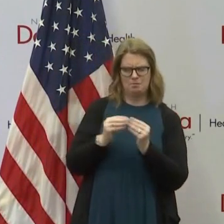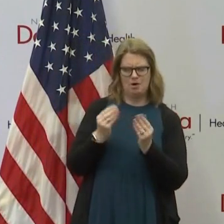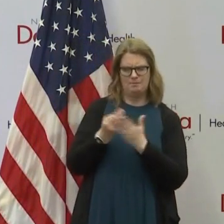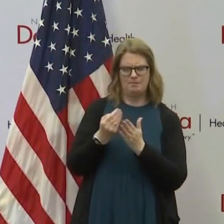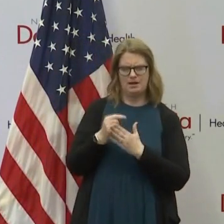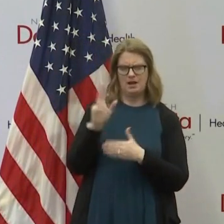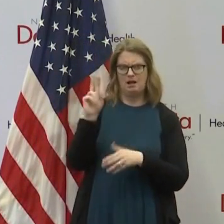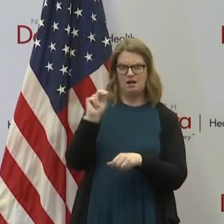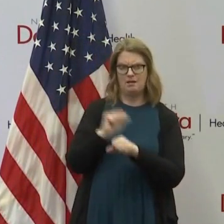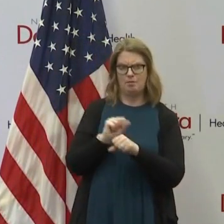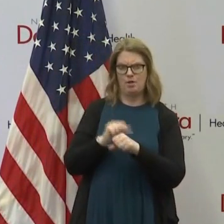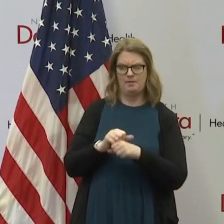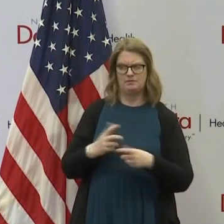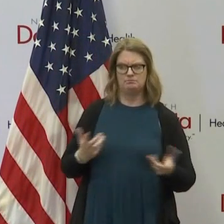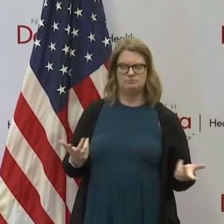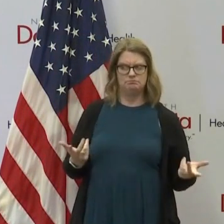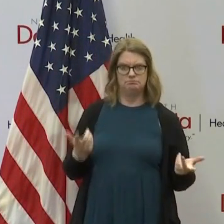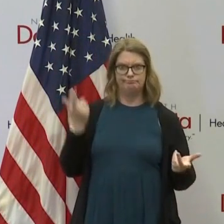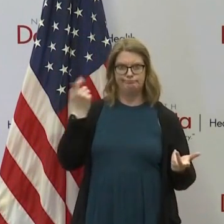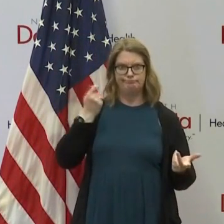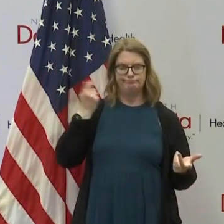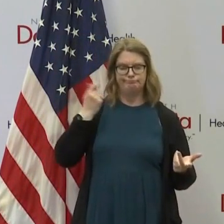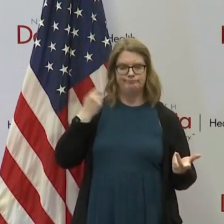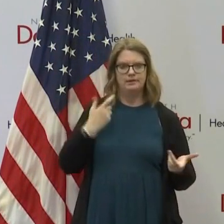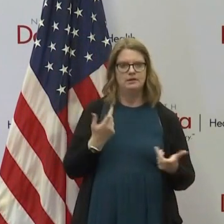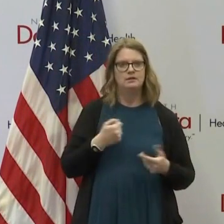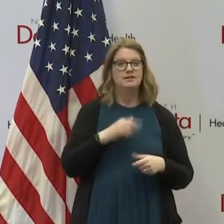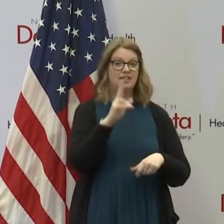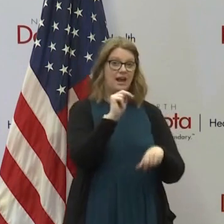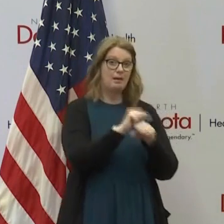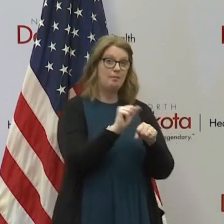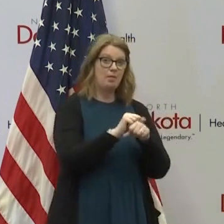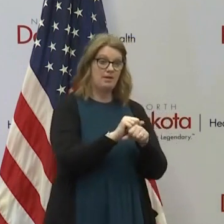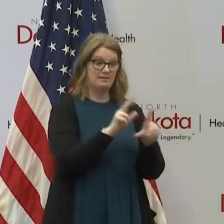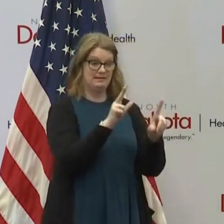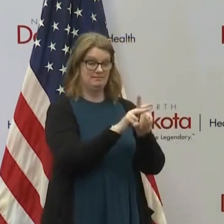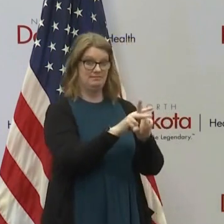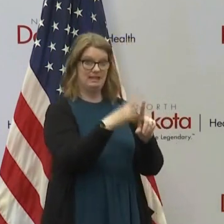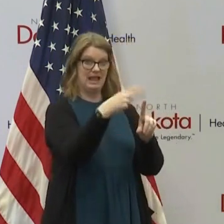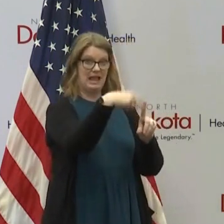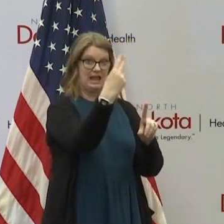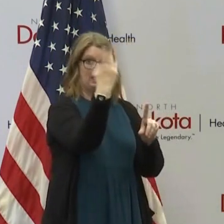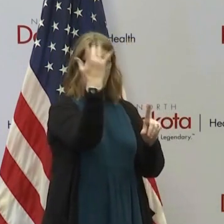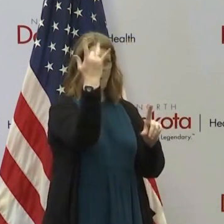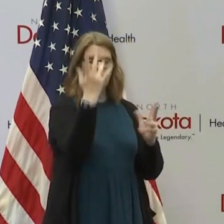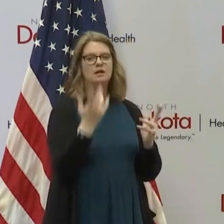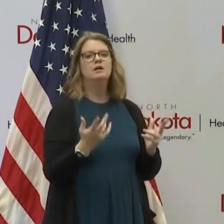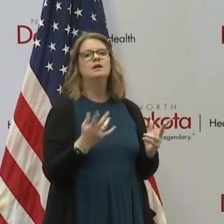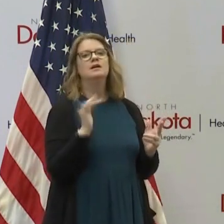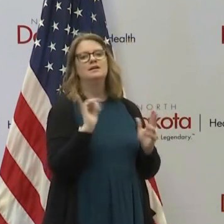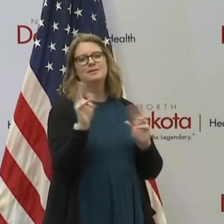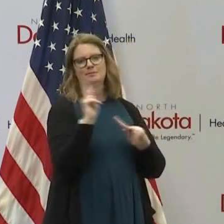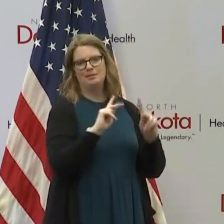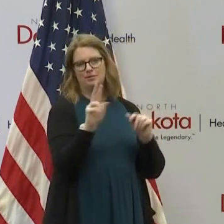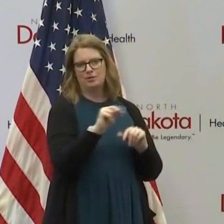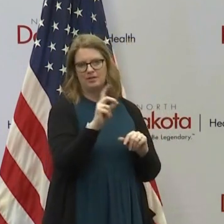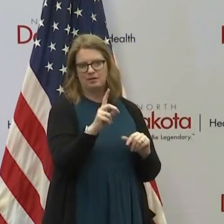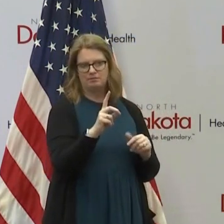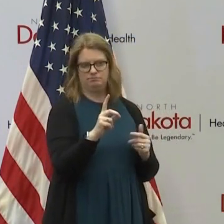on unemployment. So when people say, why are the unemployment claims so high? Part of that is because maybe people in North Dakota are good at